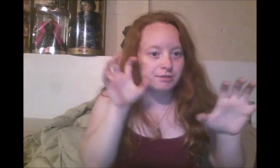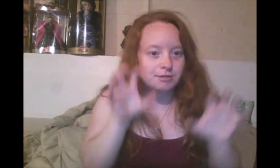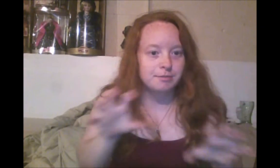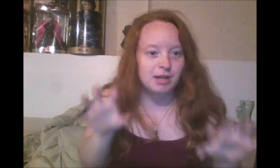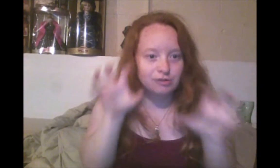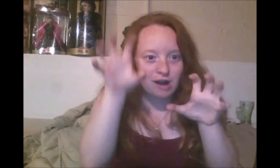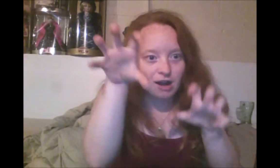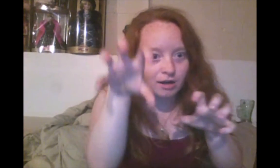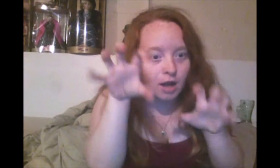something.